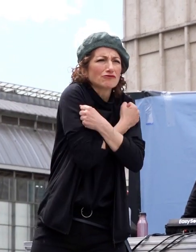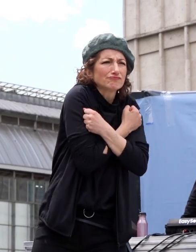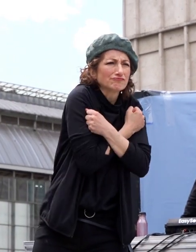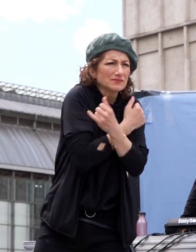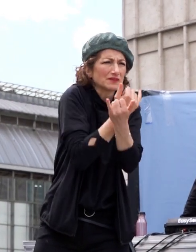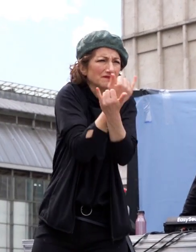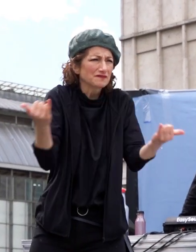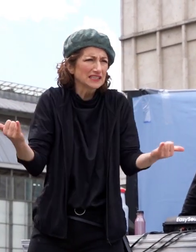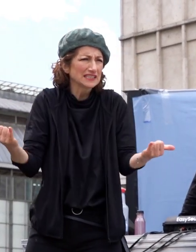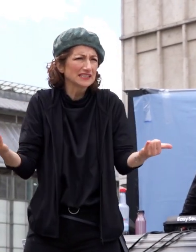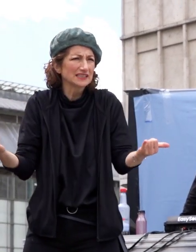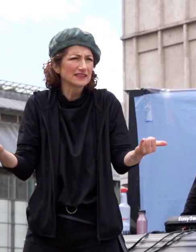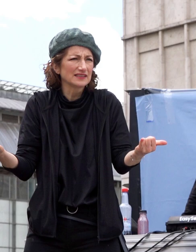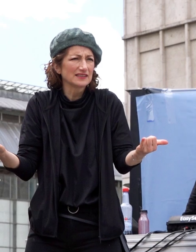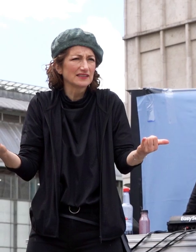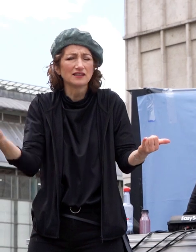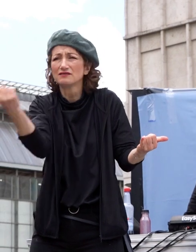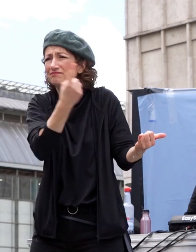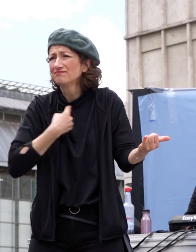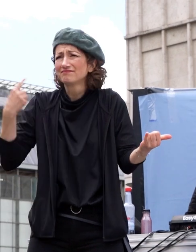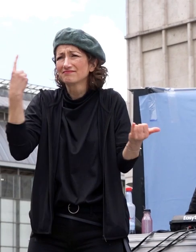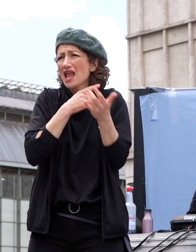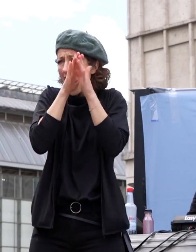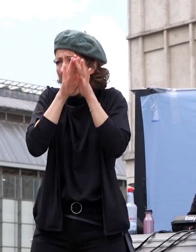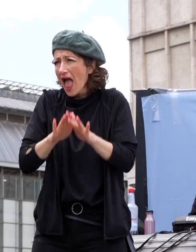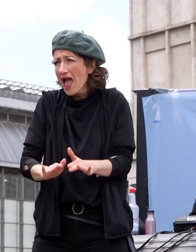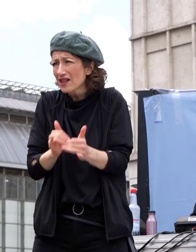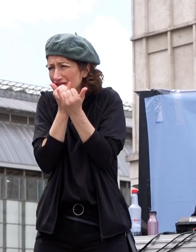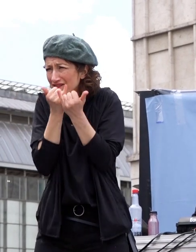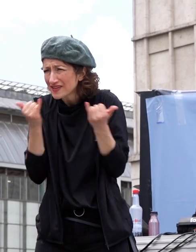How do we heal?